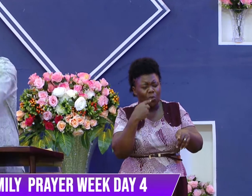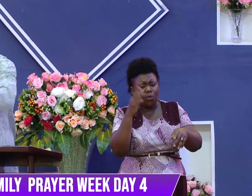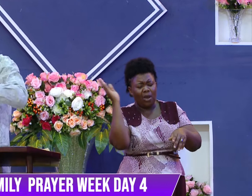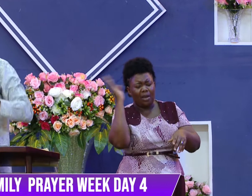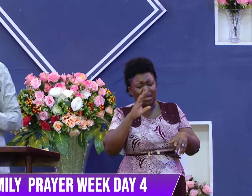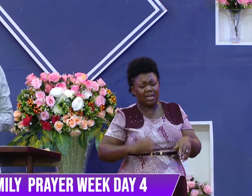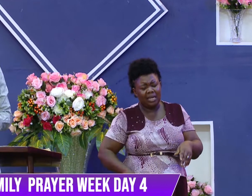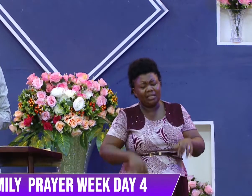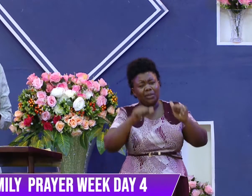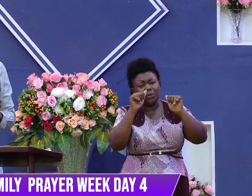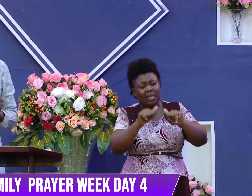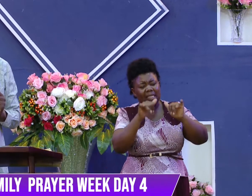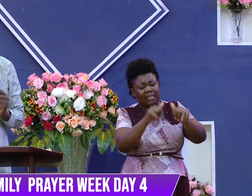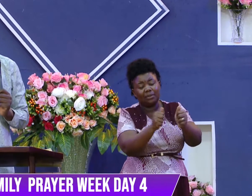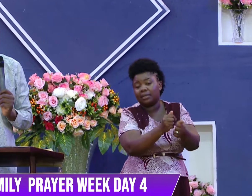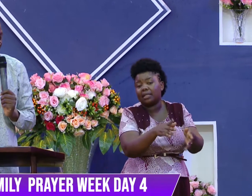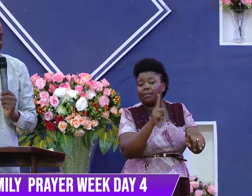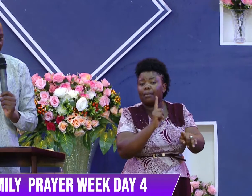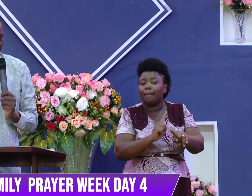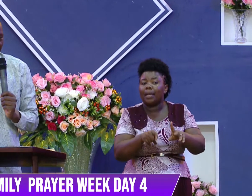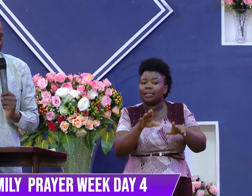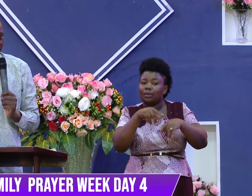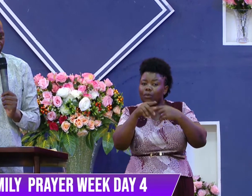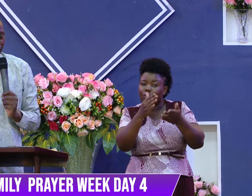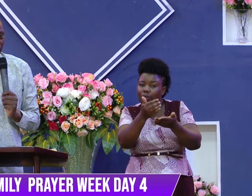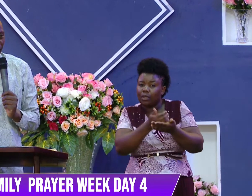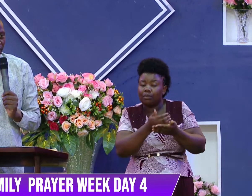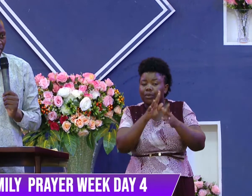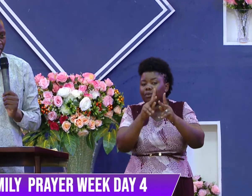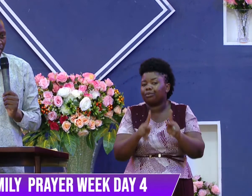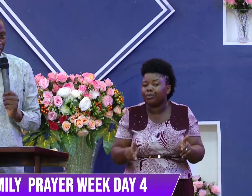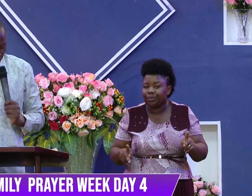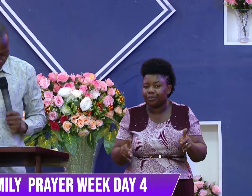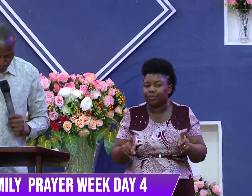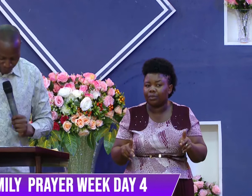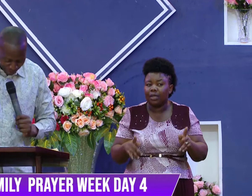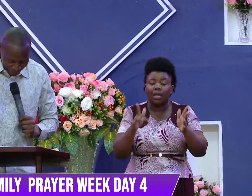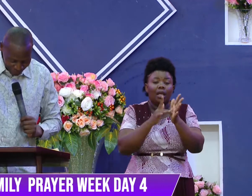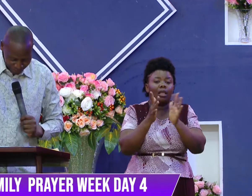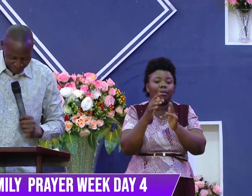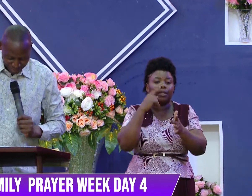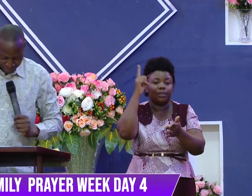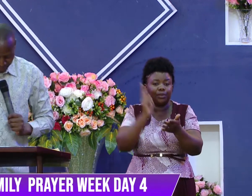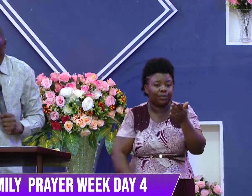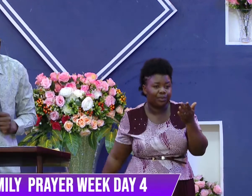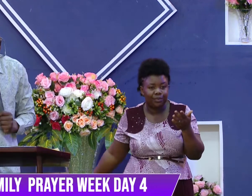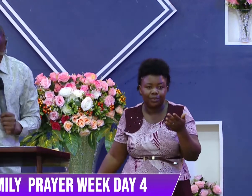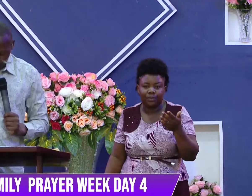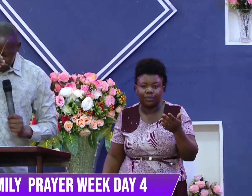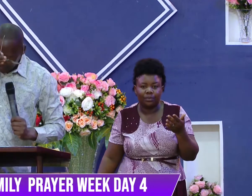them, and even unto the people who seem not to be good, you can live with them and have your peace. The Bible teaches